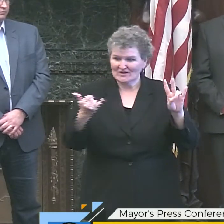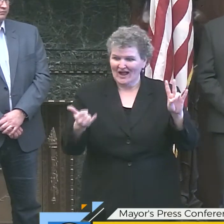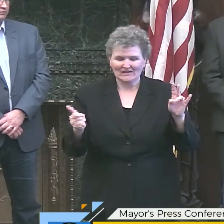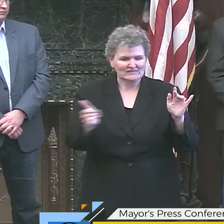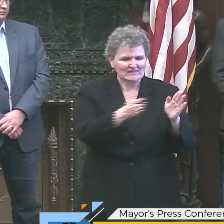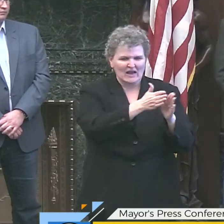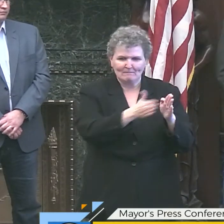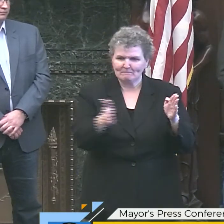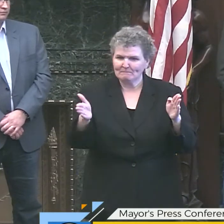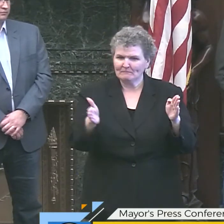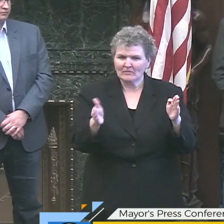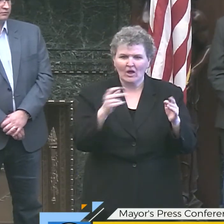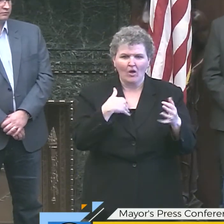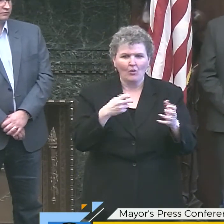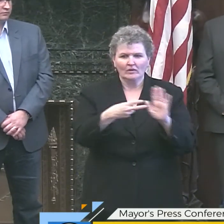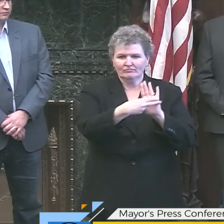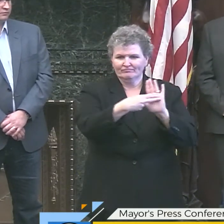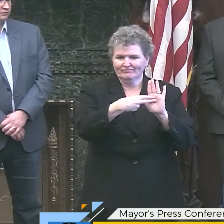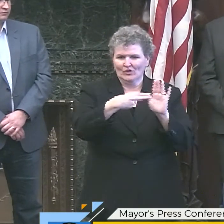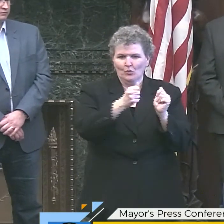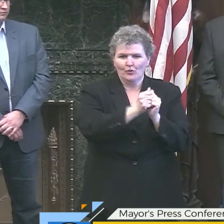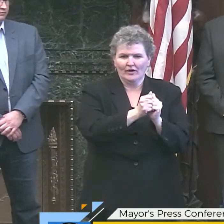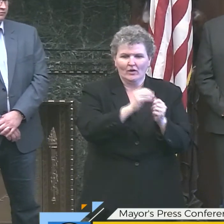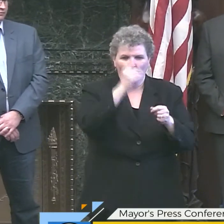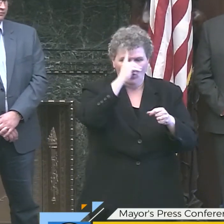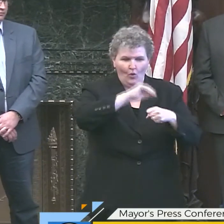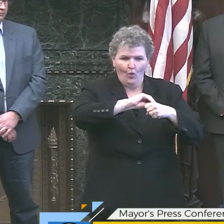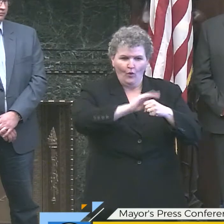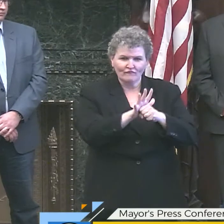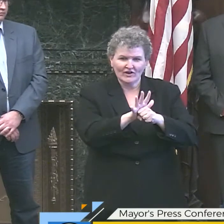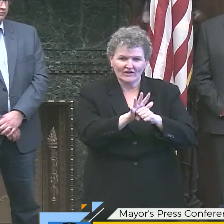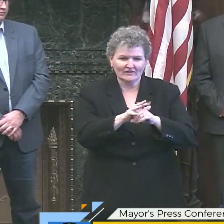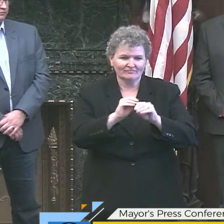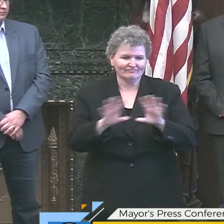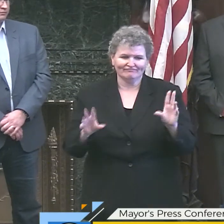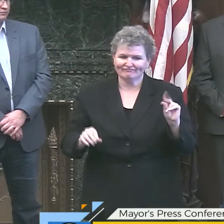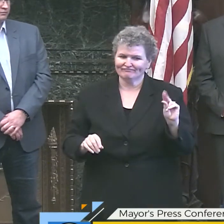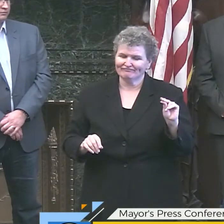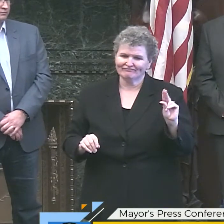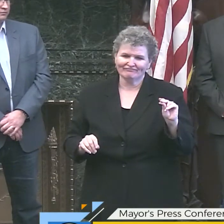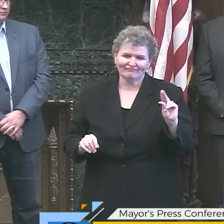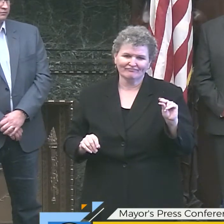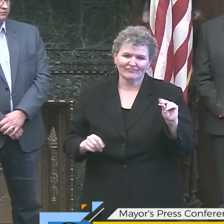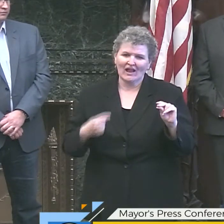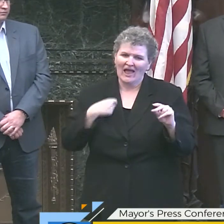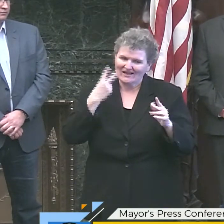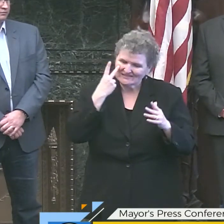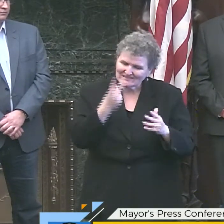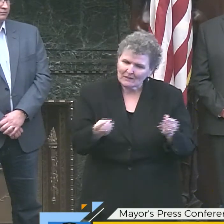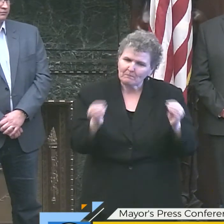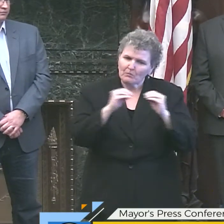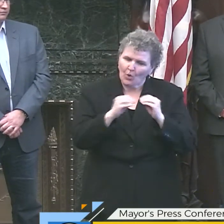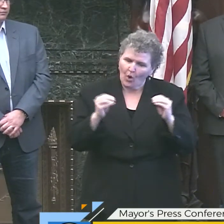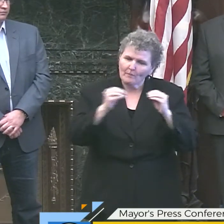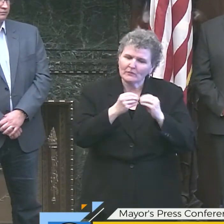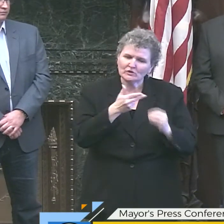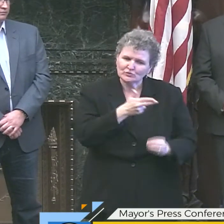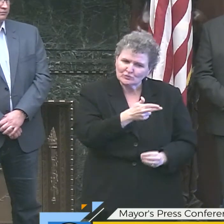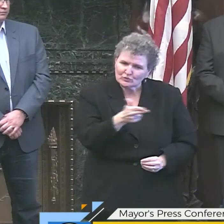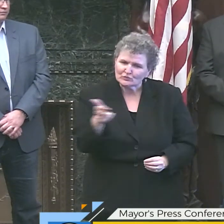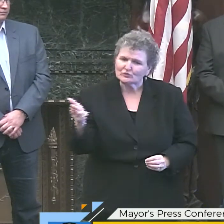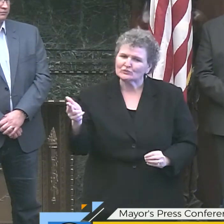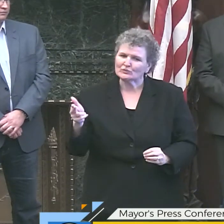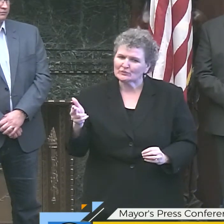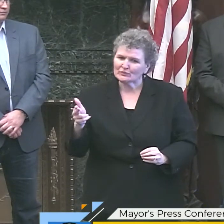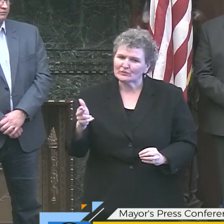that to what's going on right now with the virus, so to speak. But with all of that said, again, we will continue to